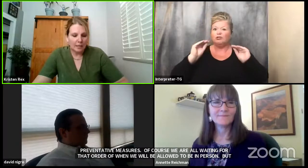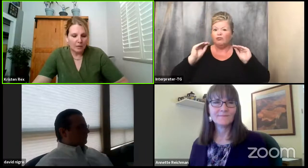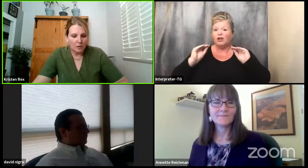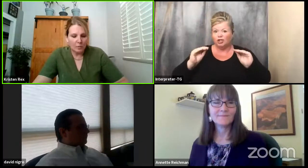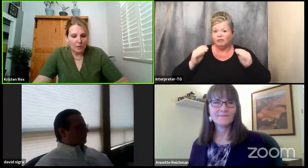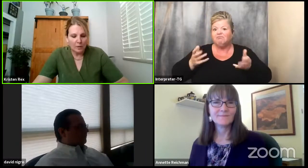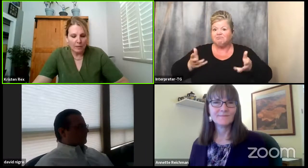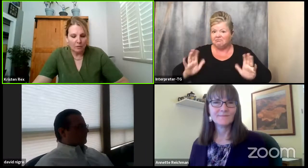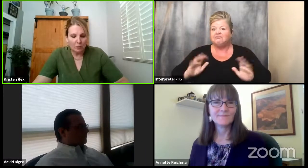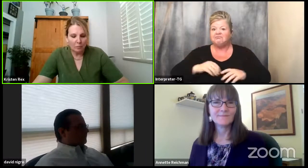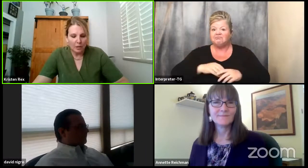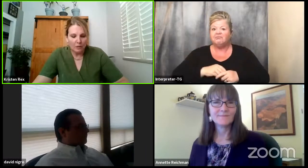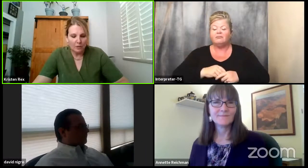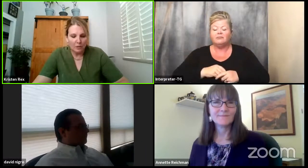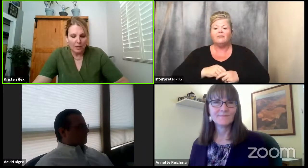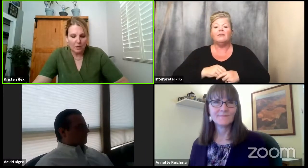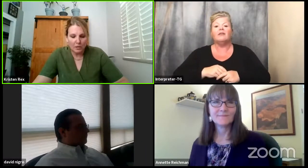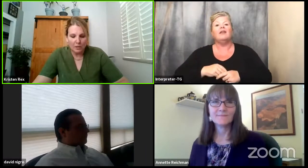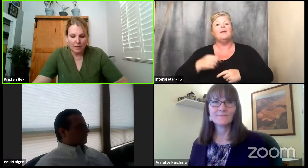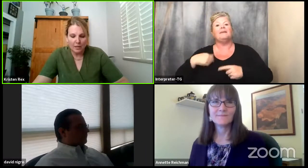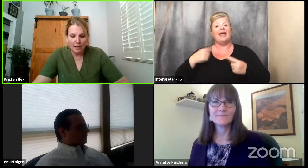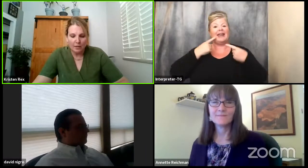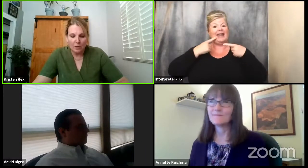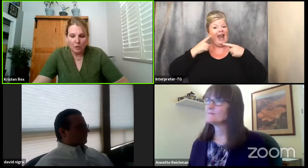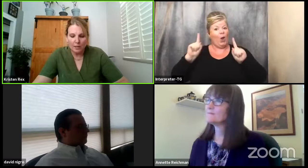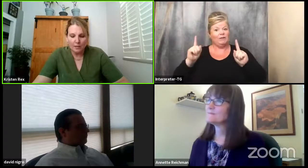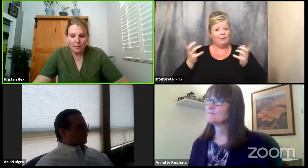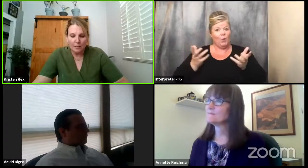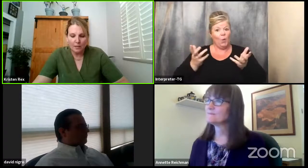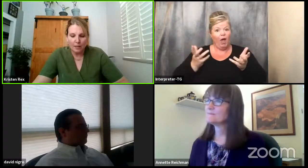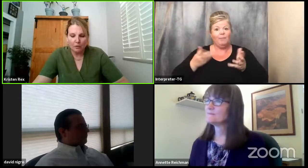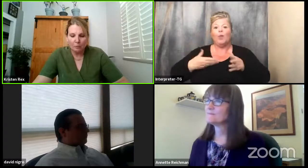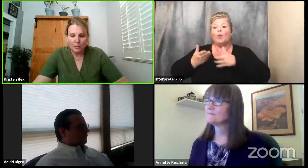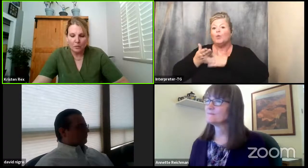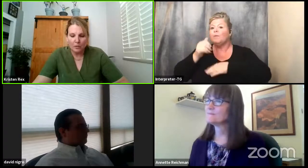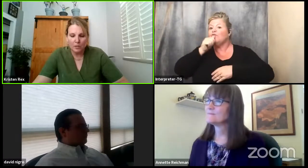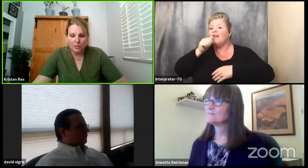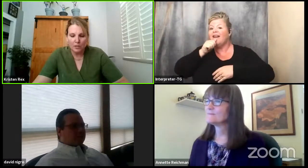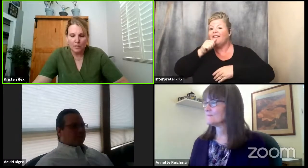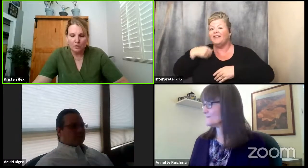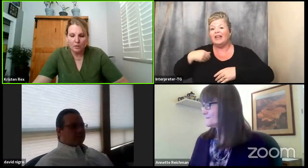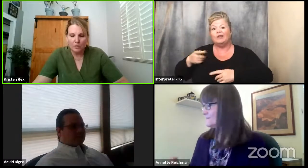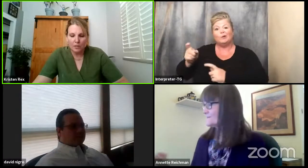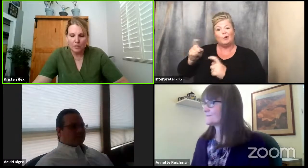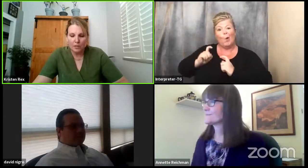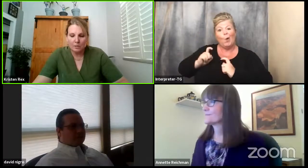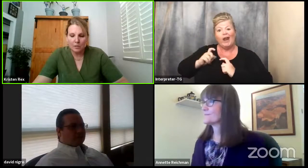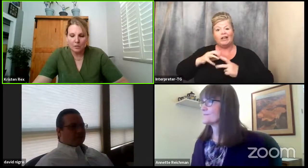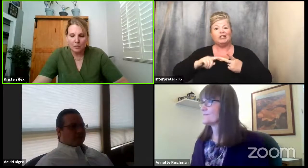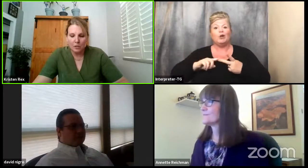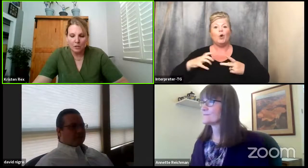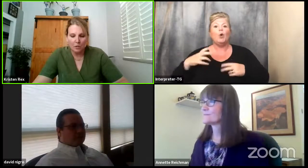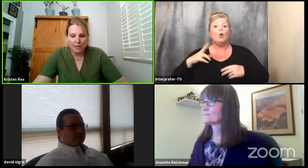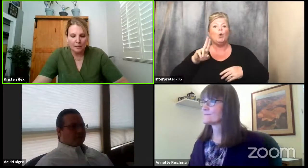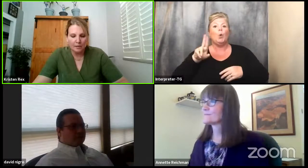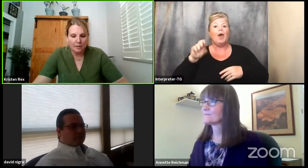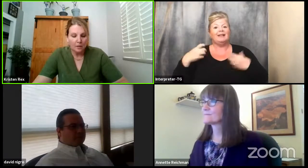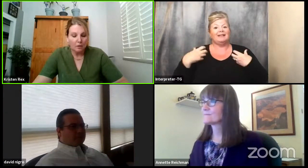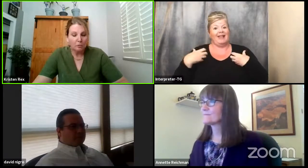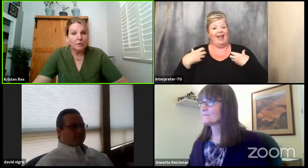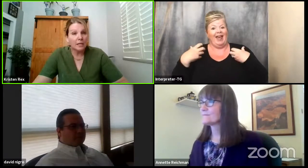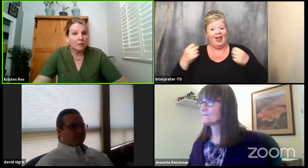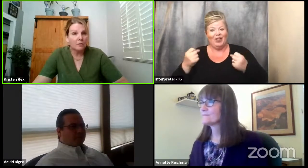make an announcement that through private donations and the U.S. Health Resources and Services Administration